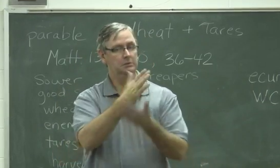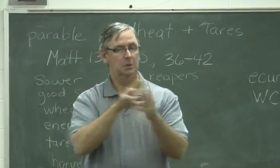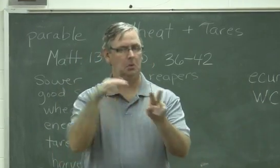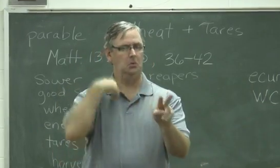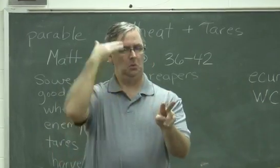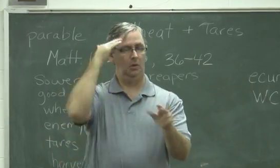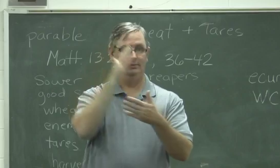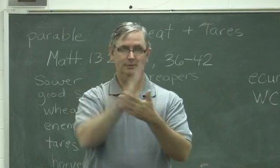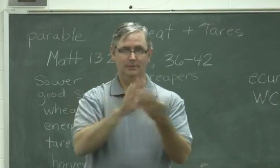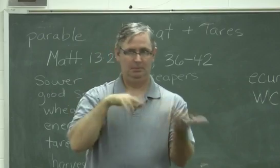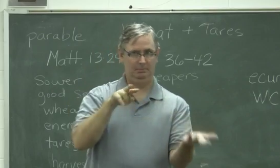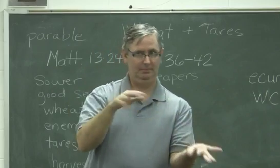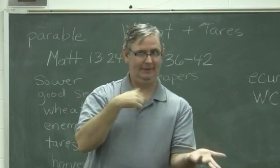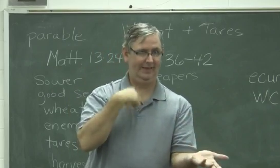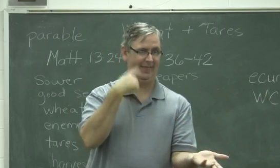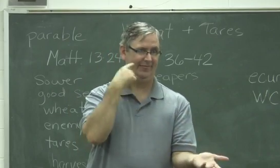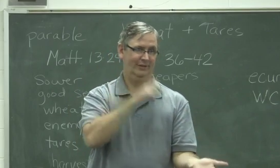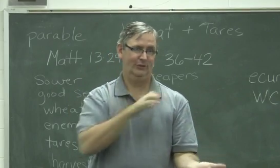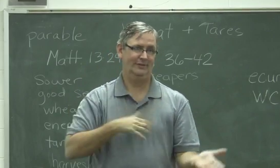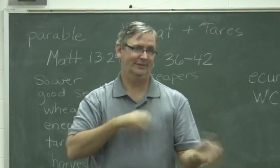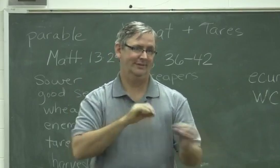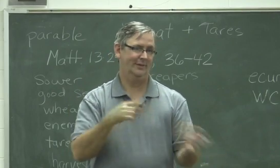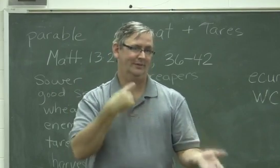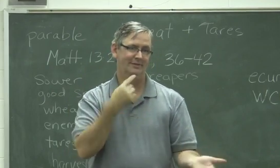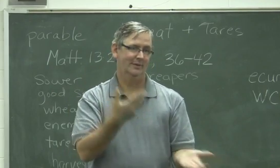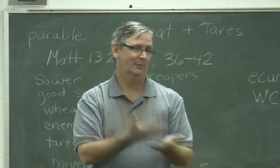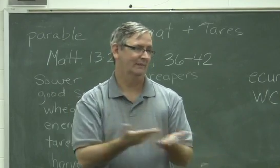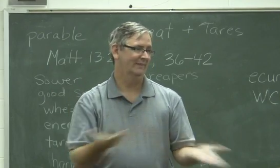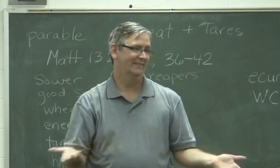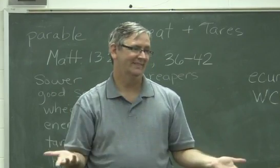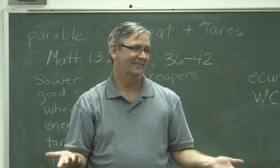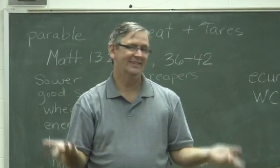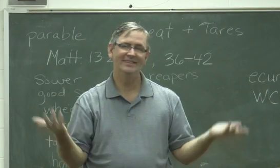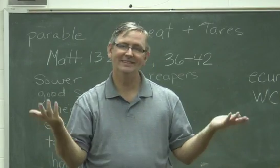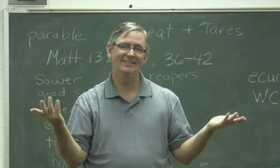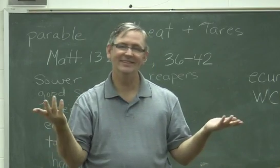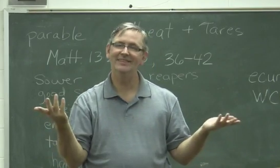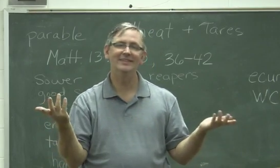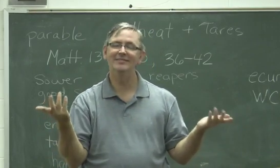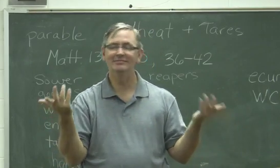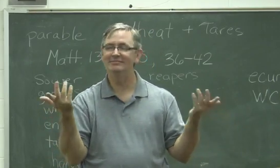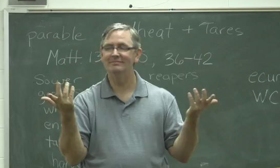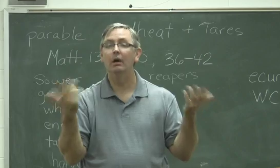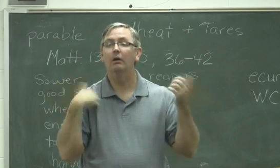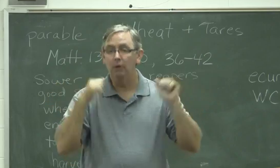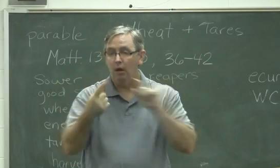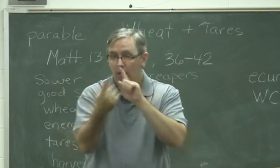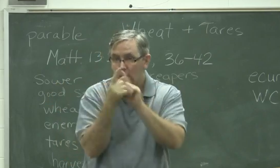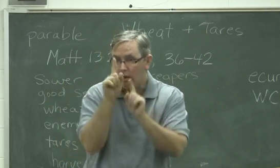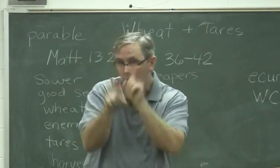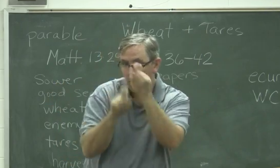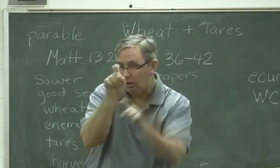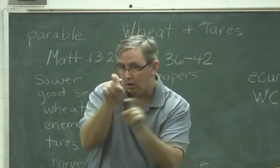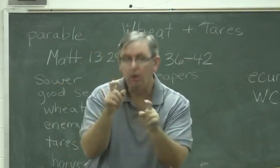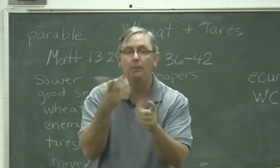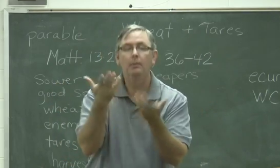not. There are some people I met that are, you can easily tell if they're Christians or not. There's some I don't know. I can